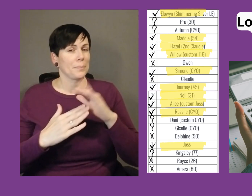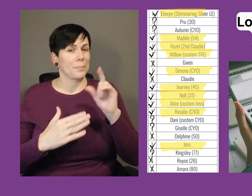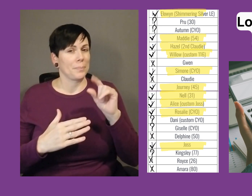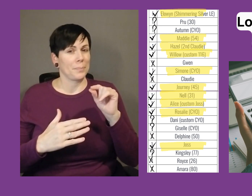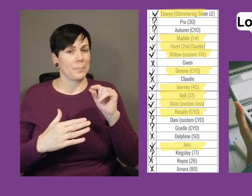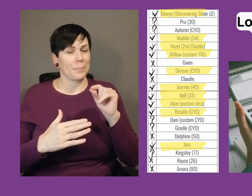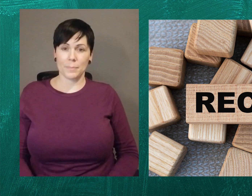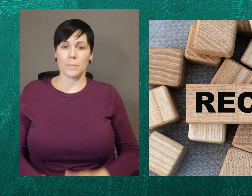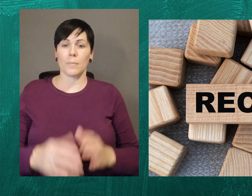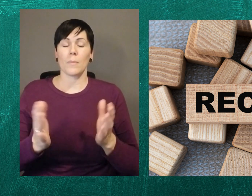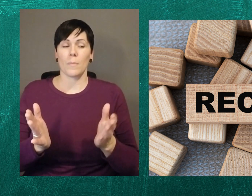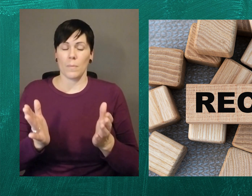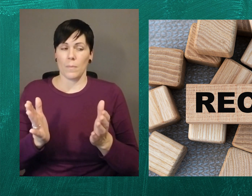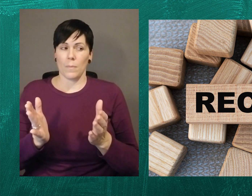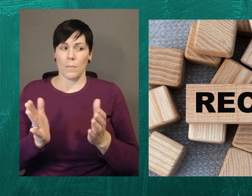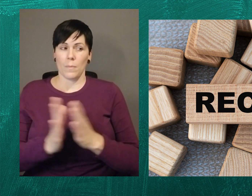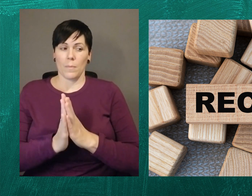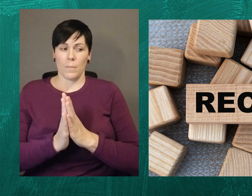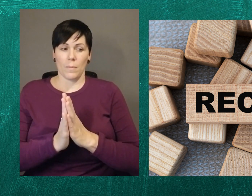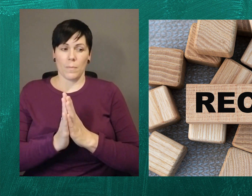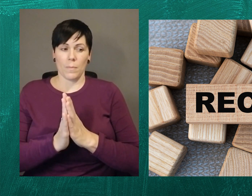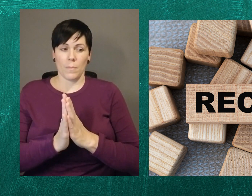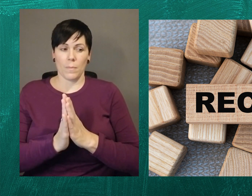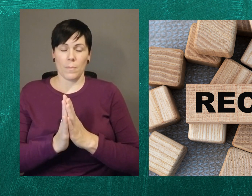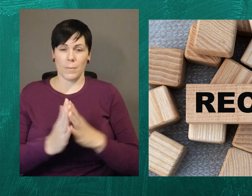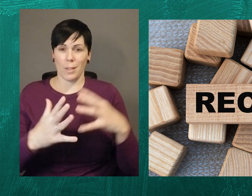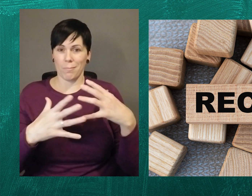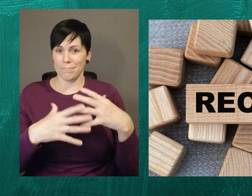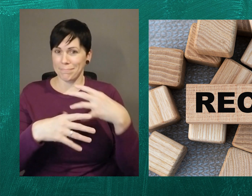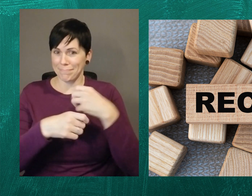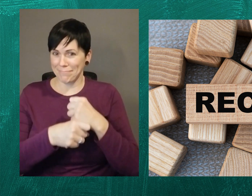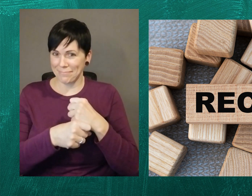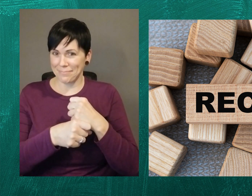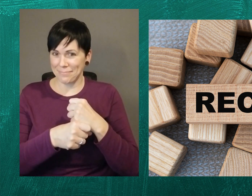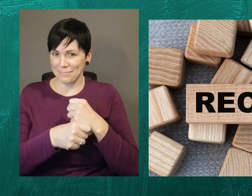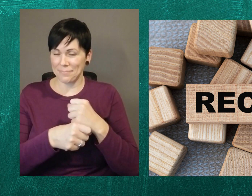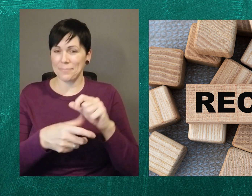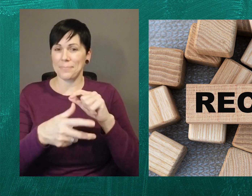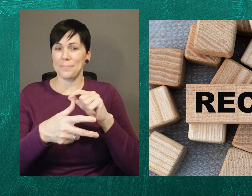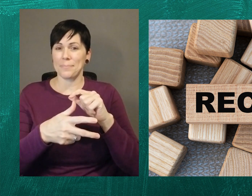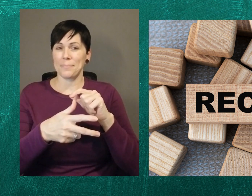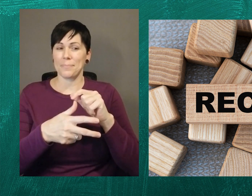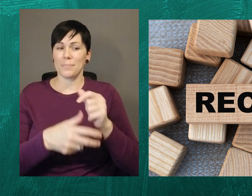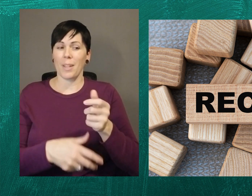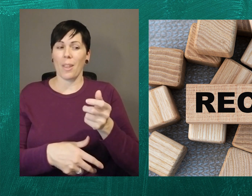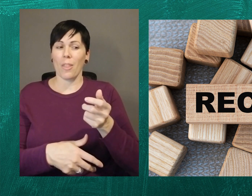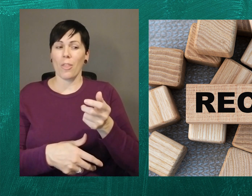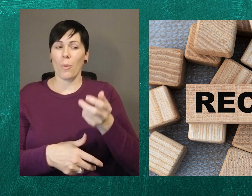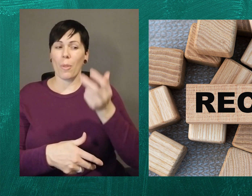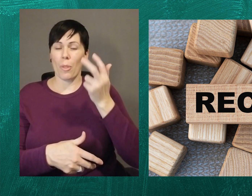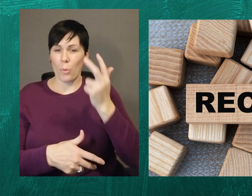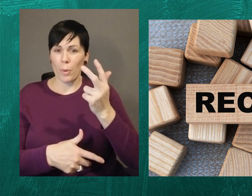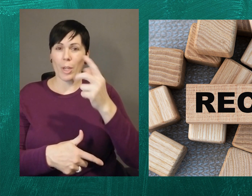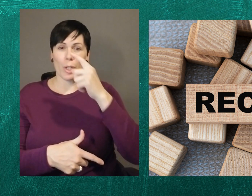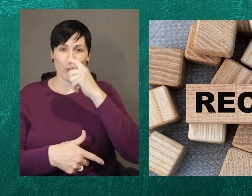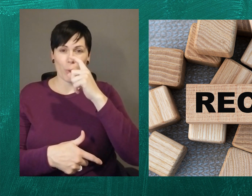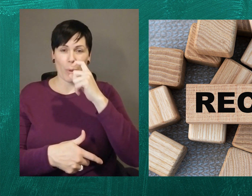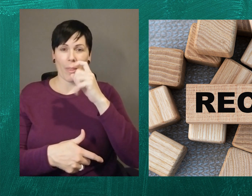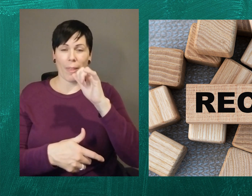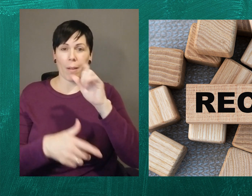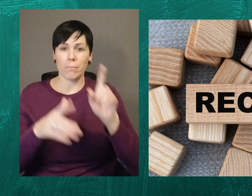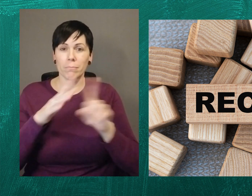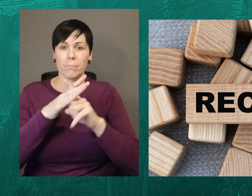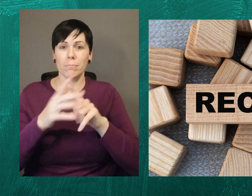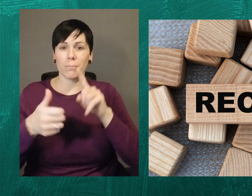just a moment. Okay, so to recap, There were 3 dolls that came up on either the